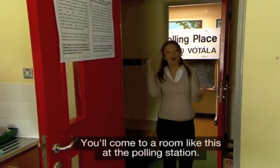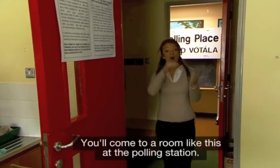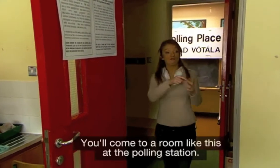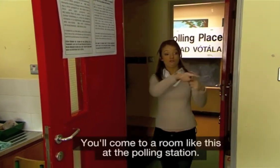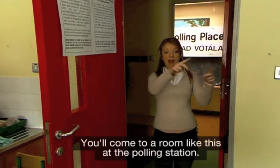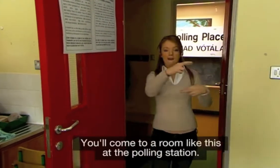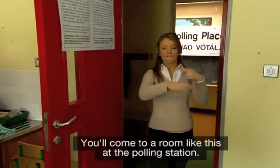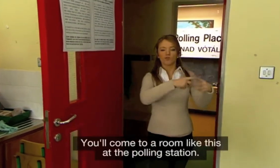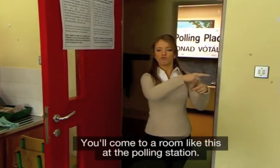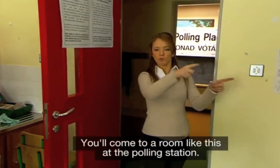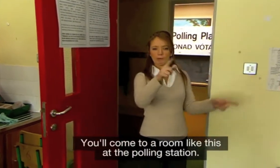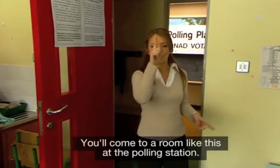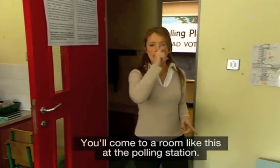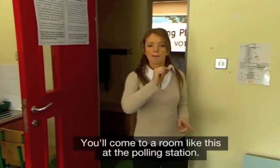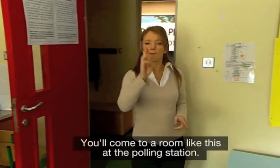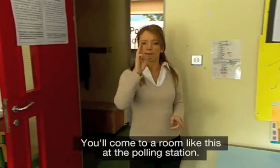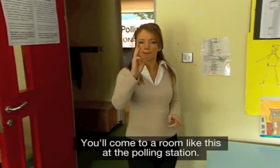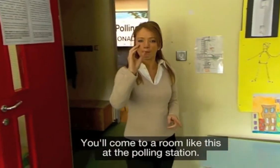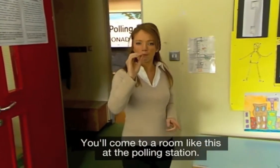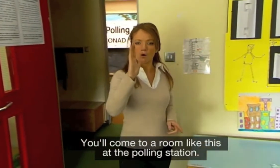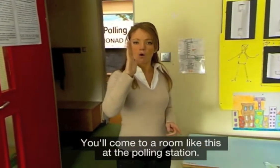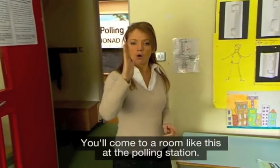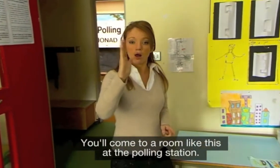You'll come to a room like this at the polling station.